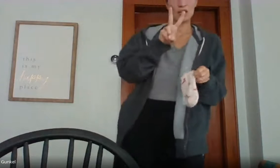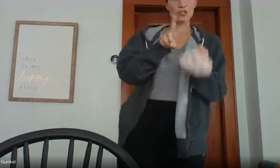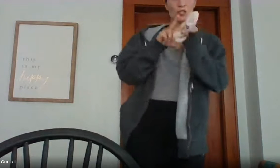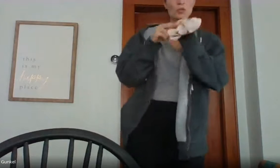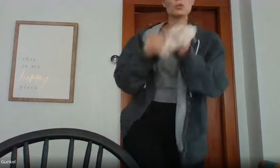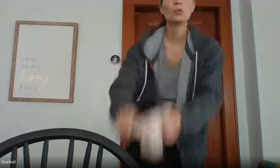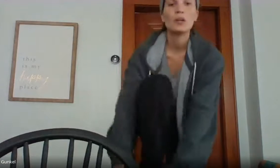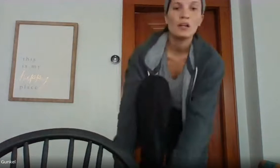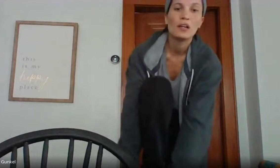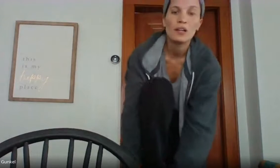two.